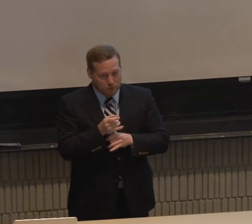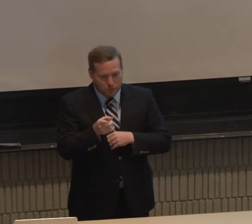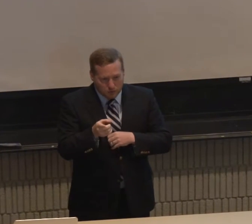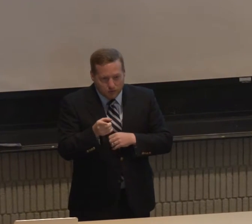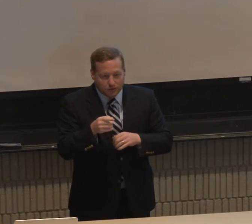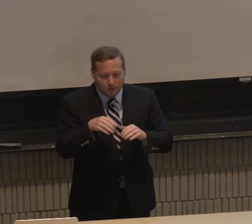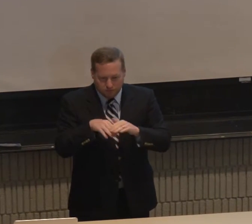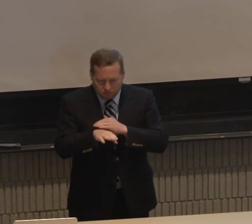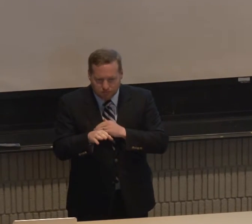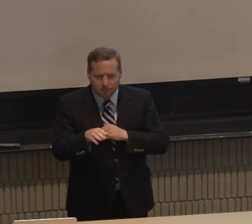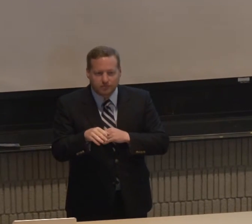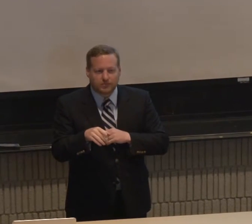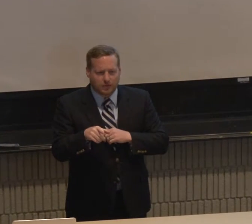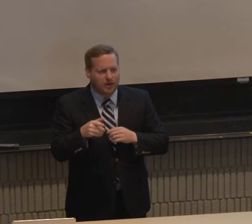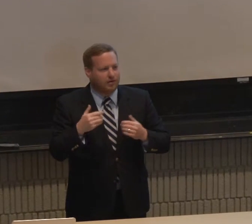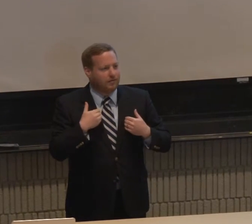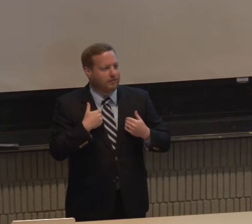but practical, certainly.